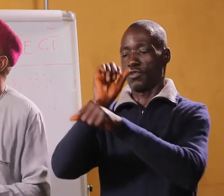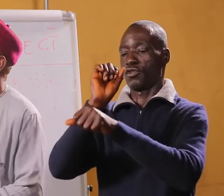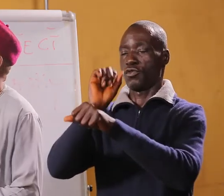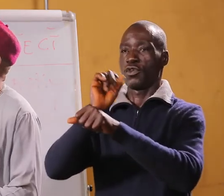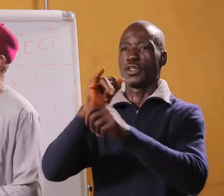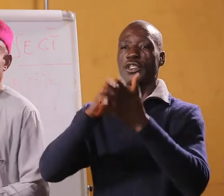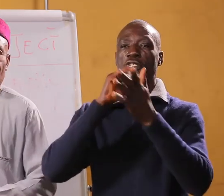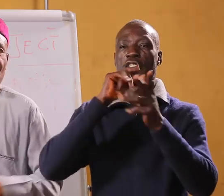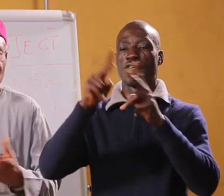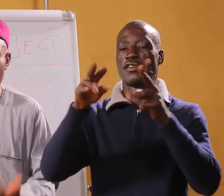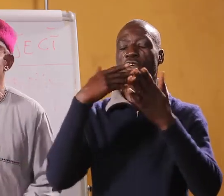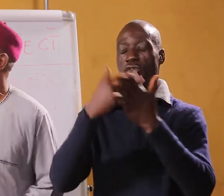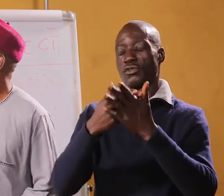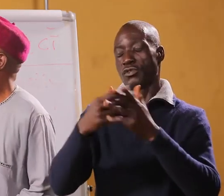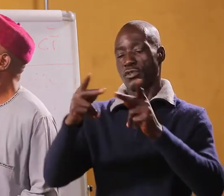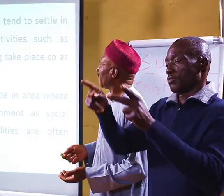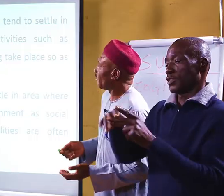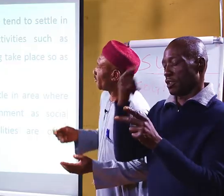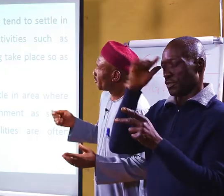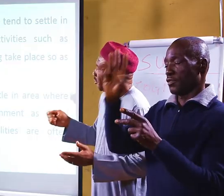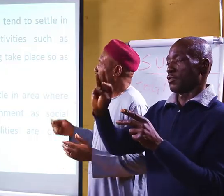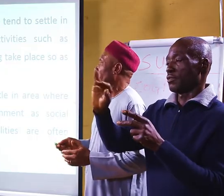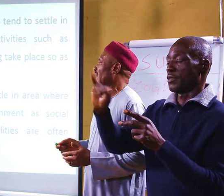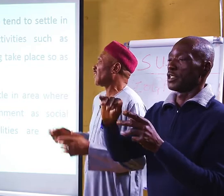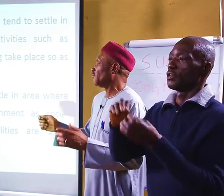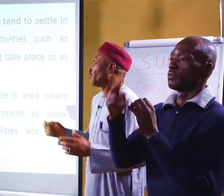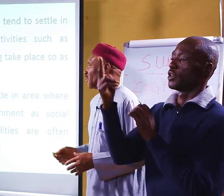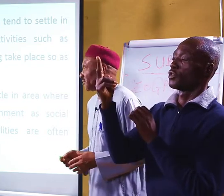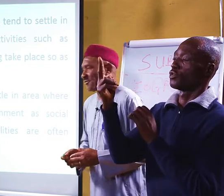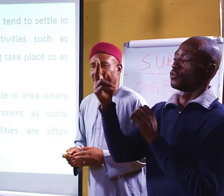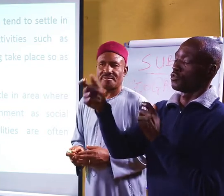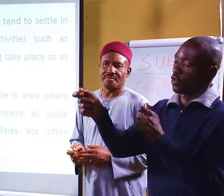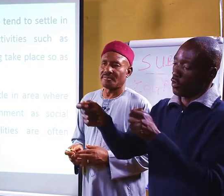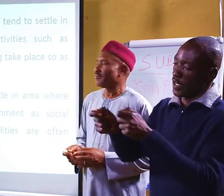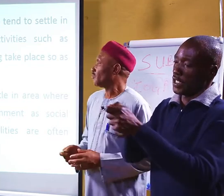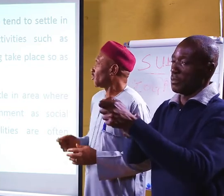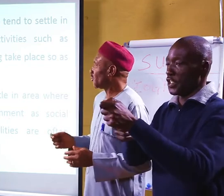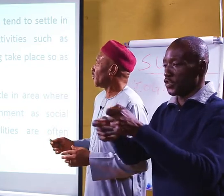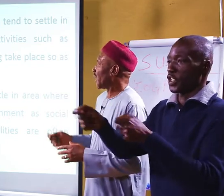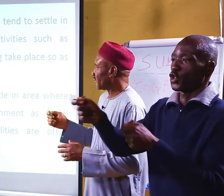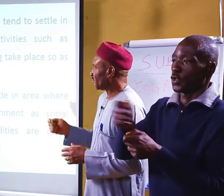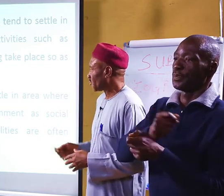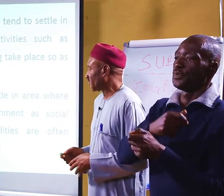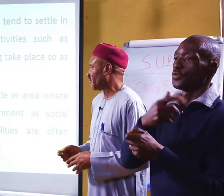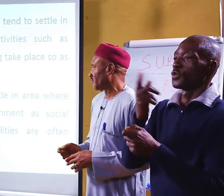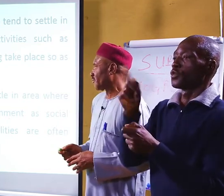very good place for mining. Two, administrative.